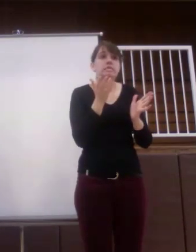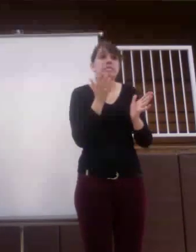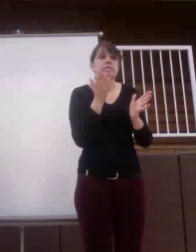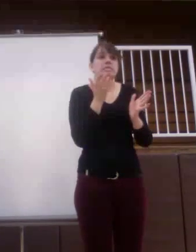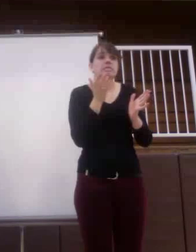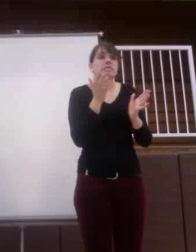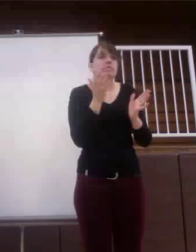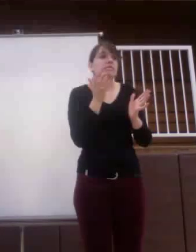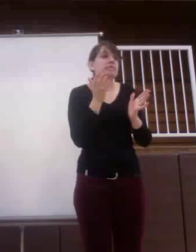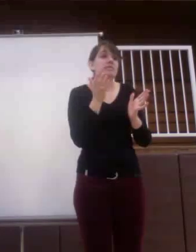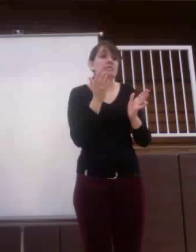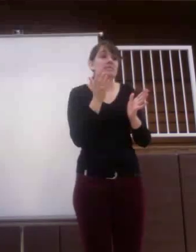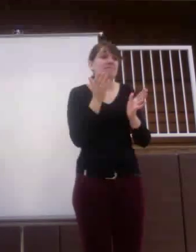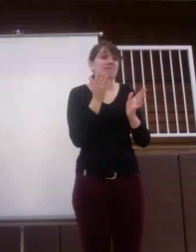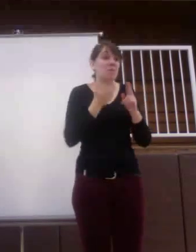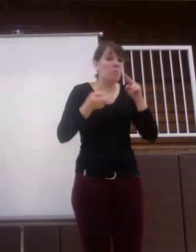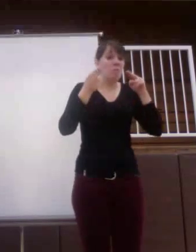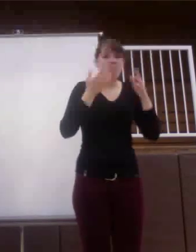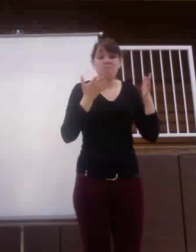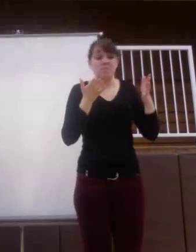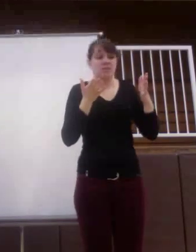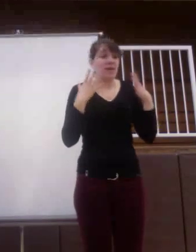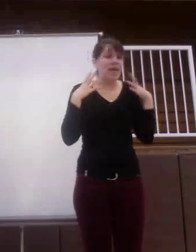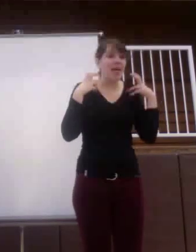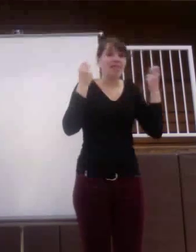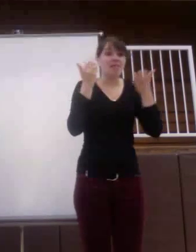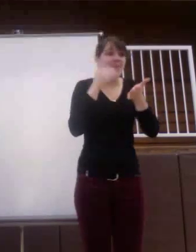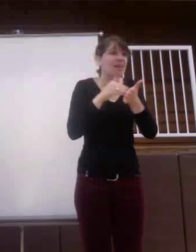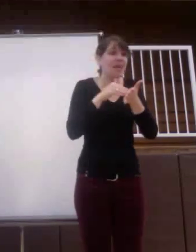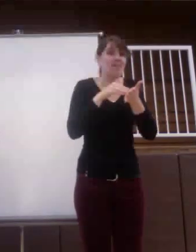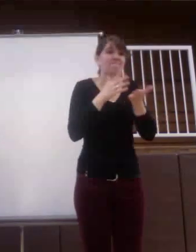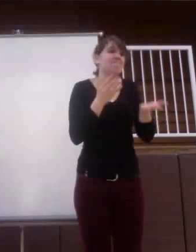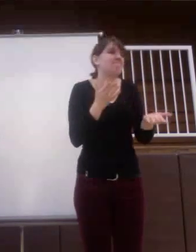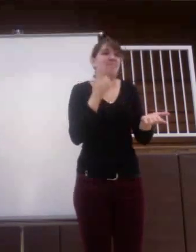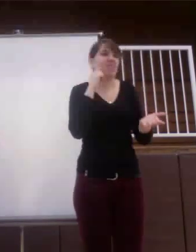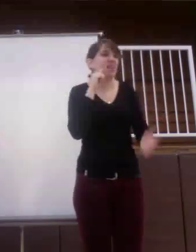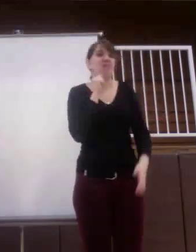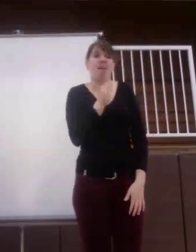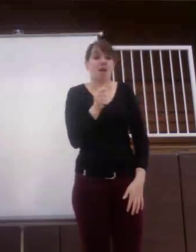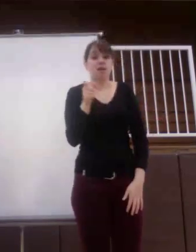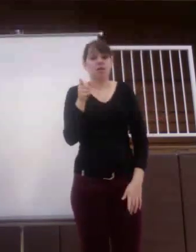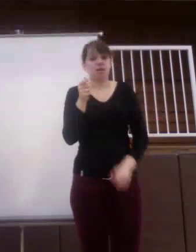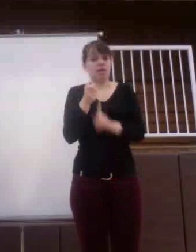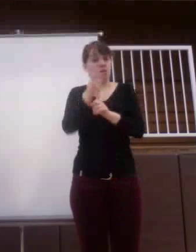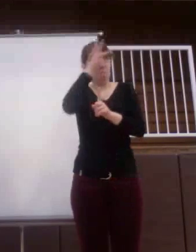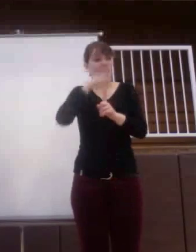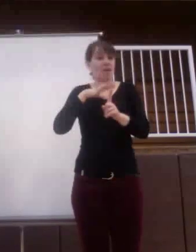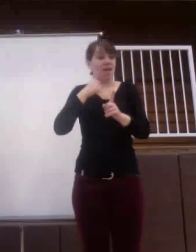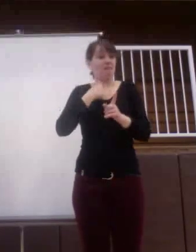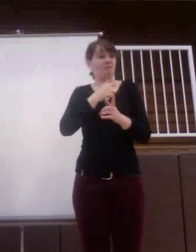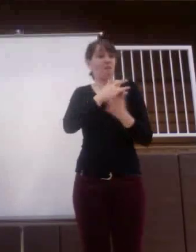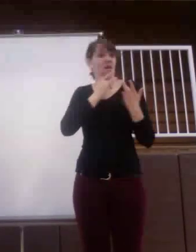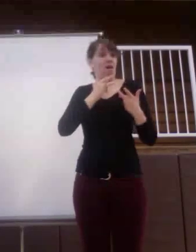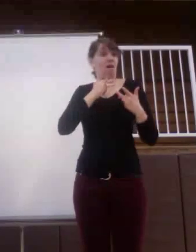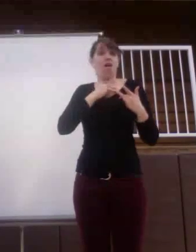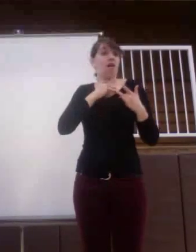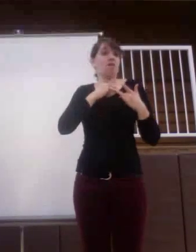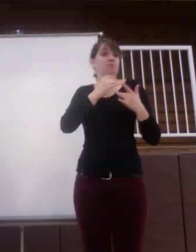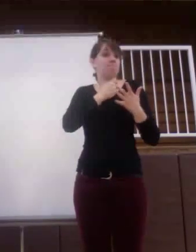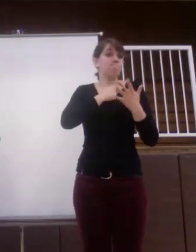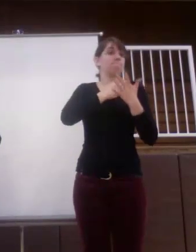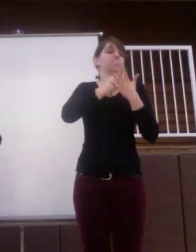no hope of recovery, he has a cardiac arrest, putting that patient on a ventilator would